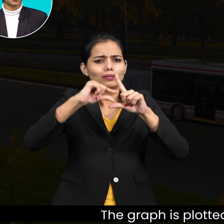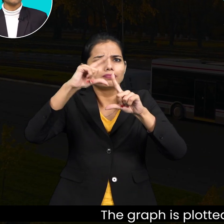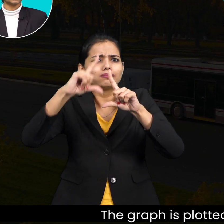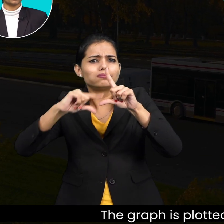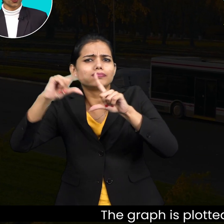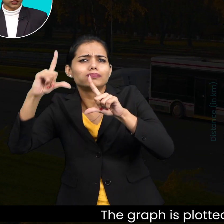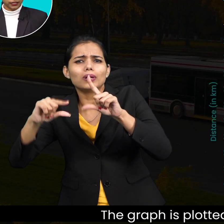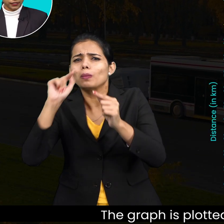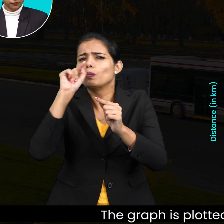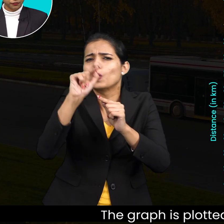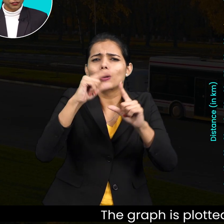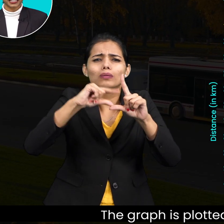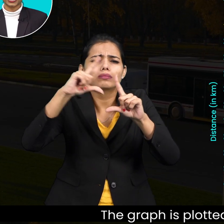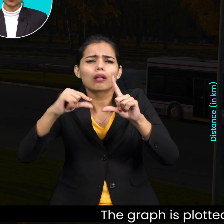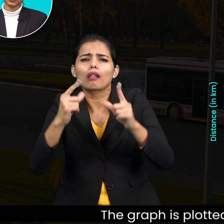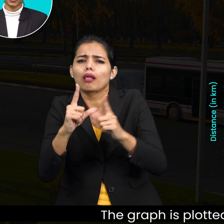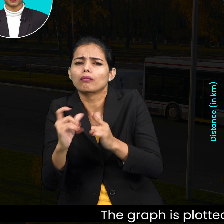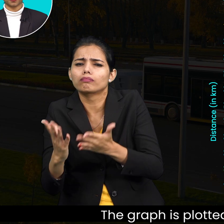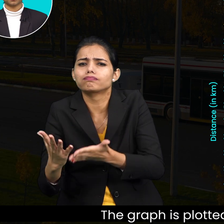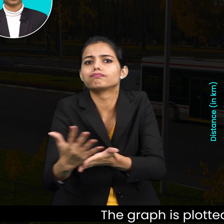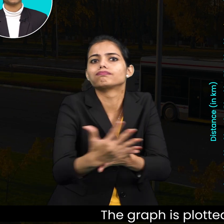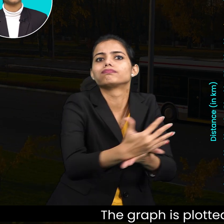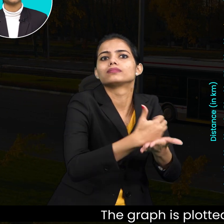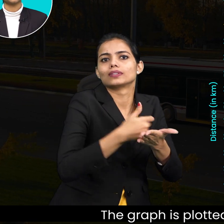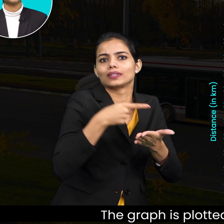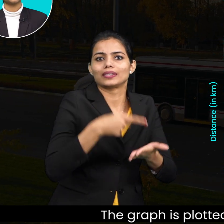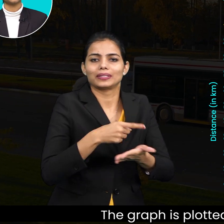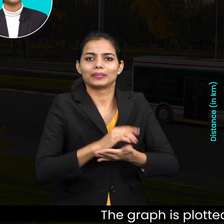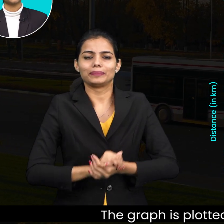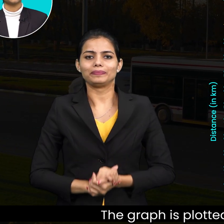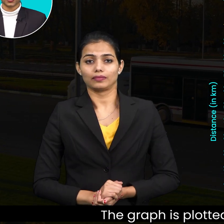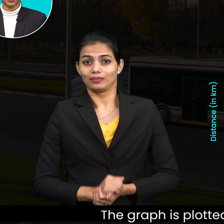The graph is plotted for the given data.